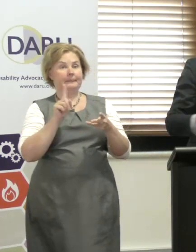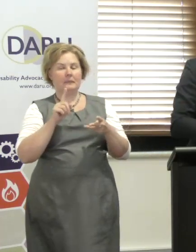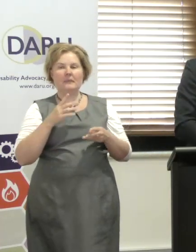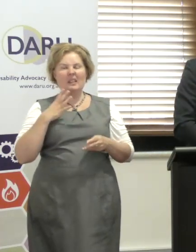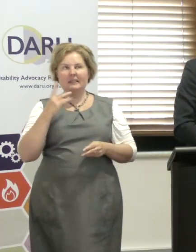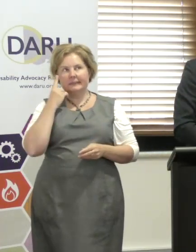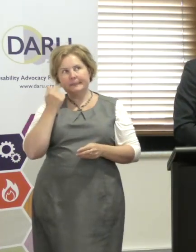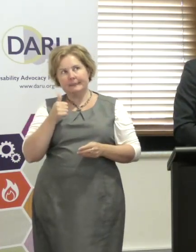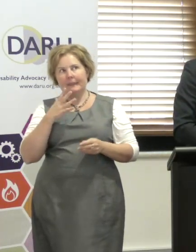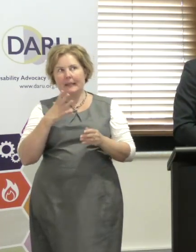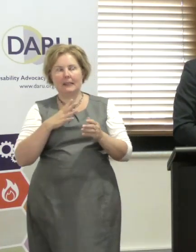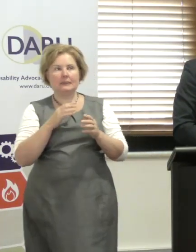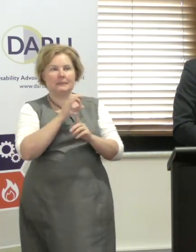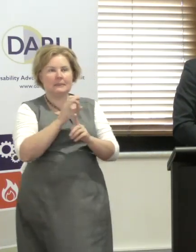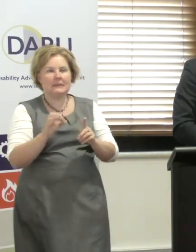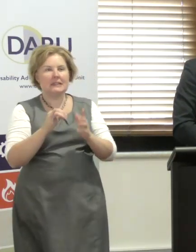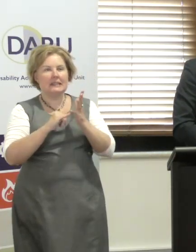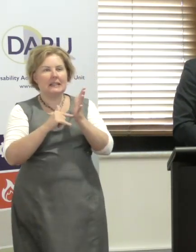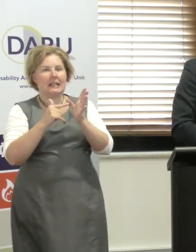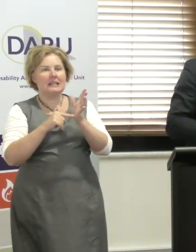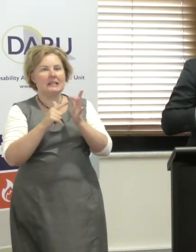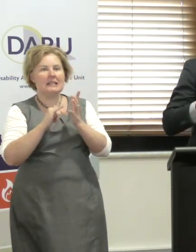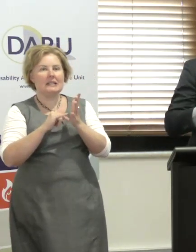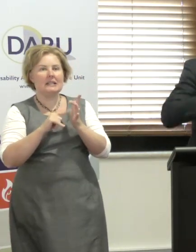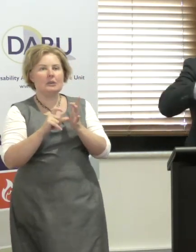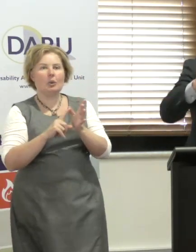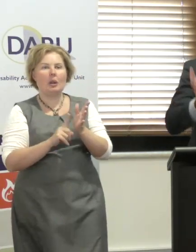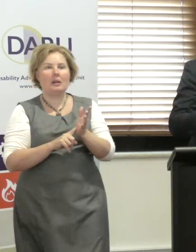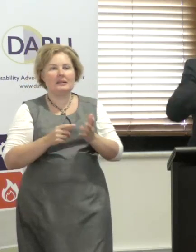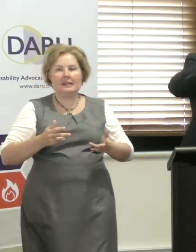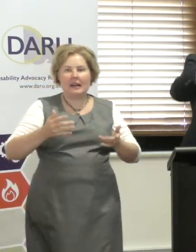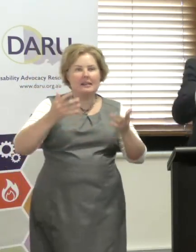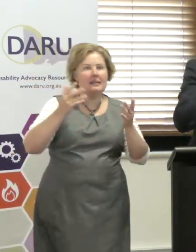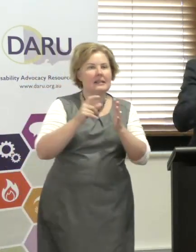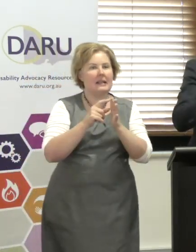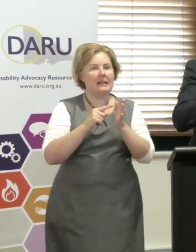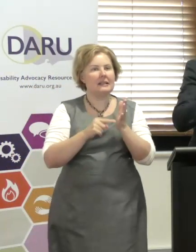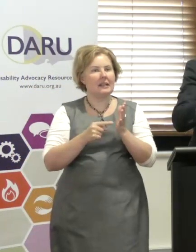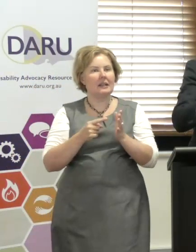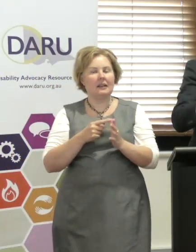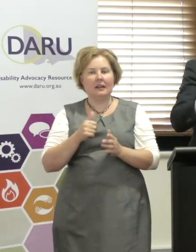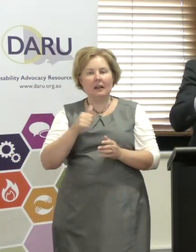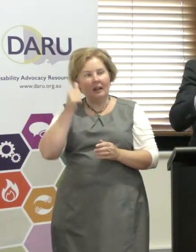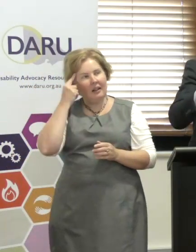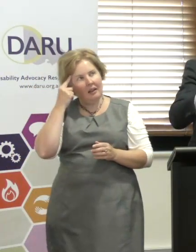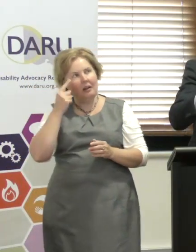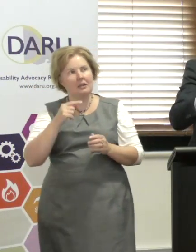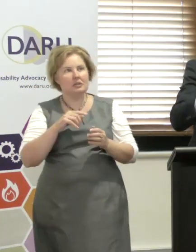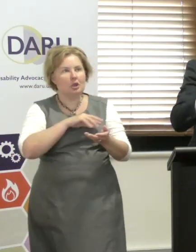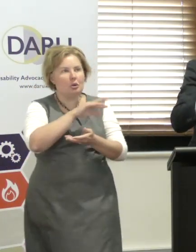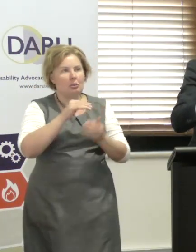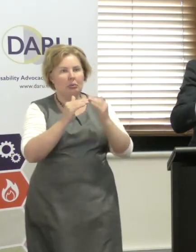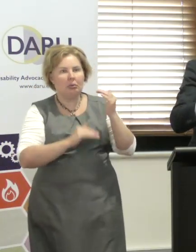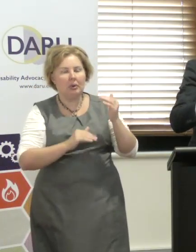see all this social inequality. I said, but that's a community. We just kind of want to go, well, how big is